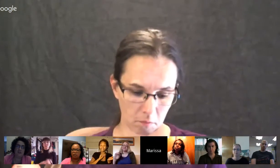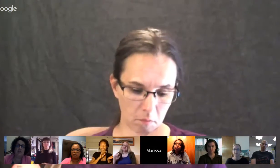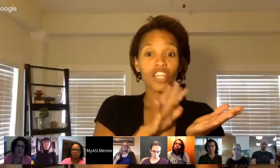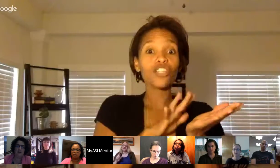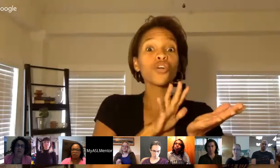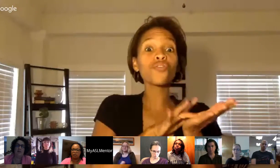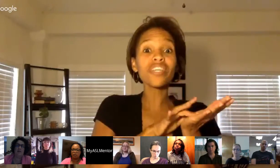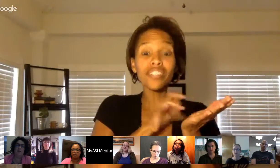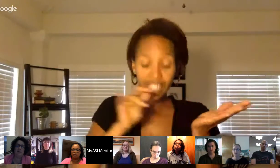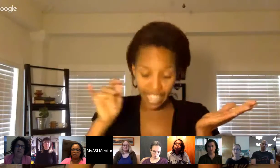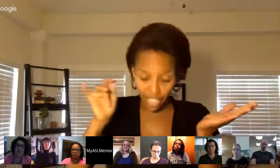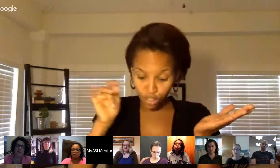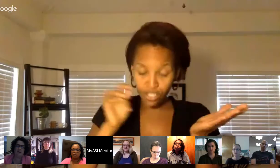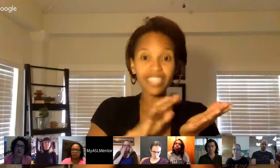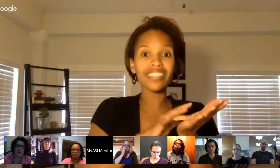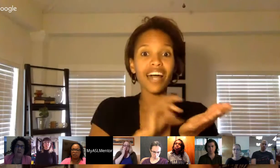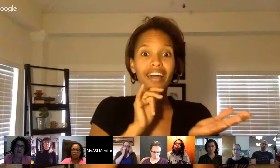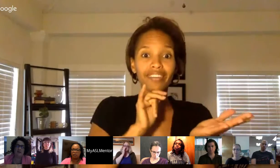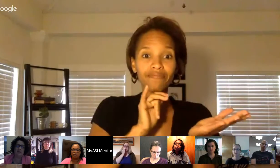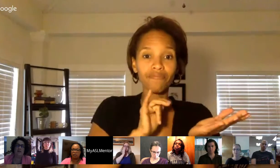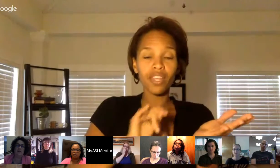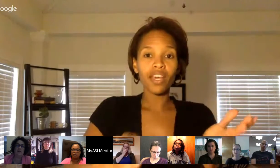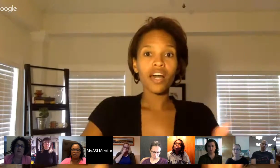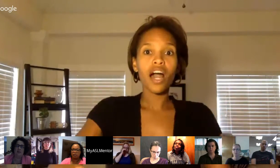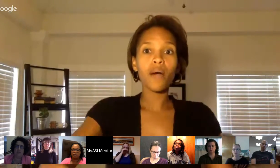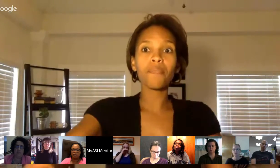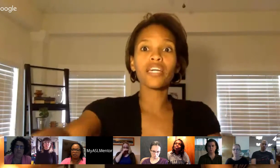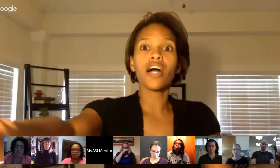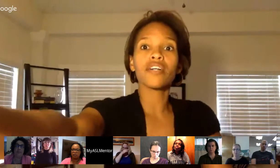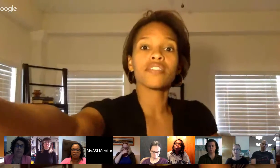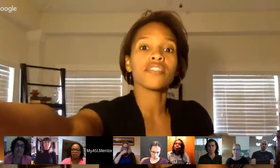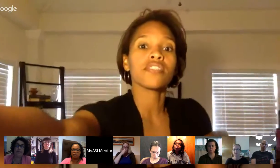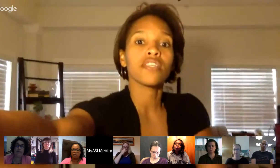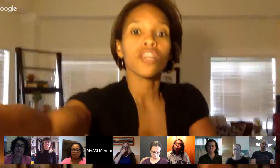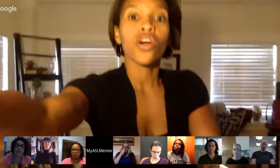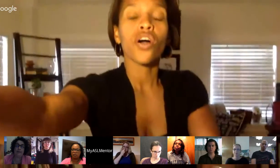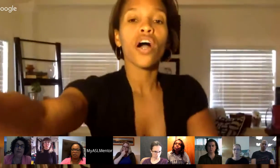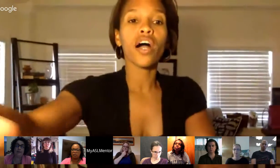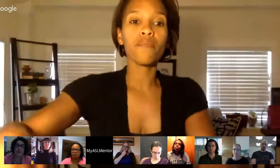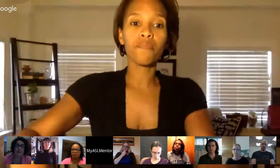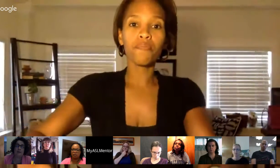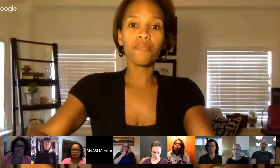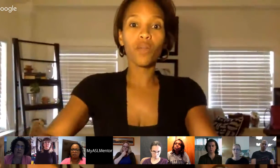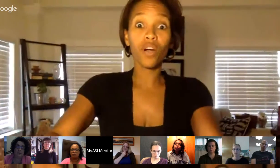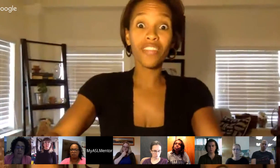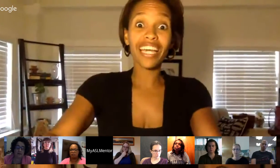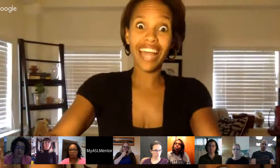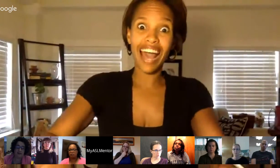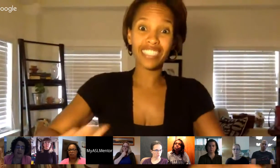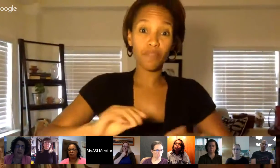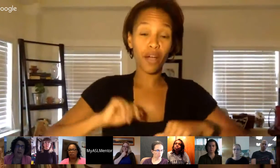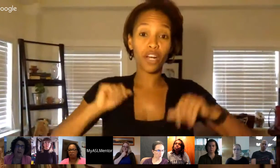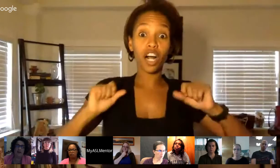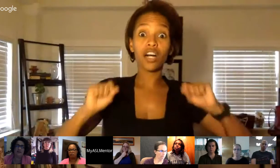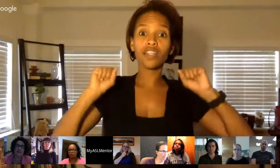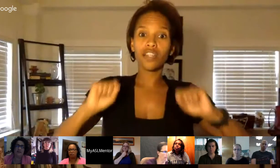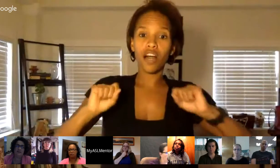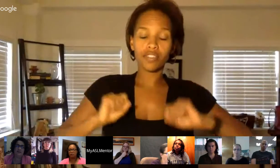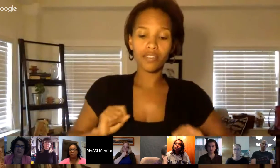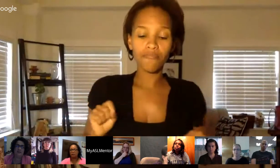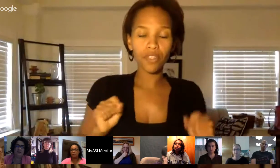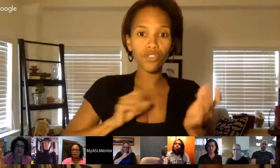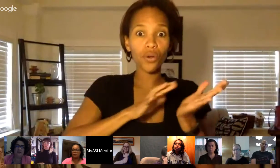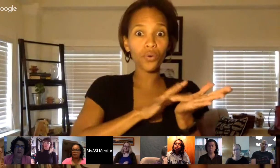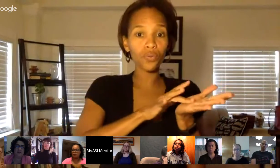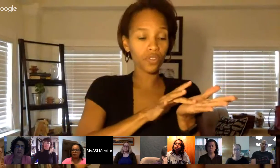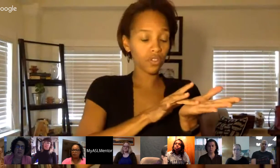Yes. So this is an interesting sign because and one that I get asked about a